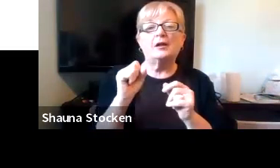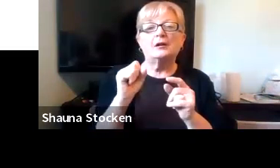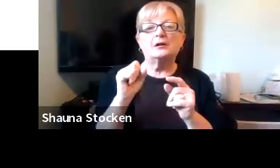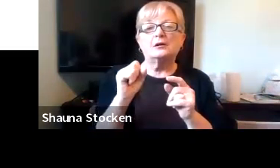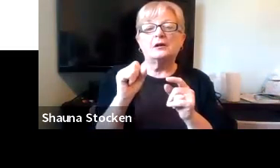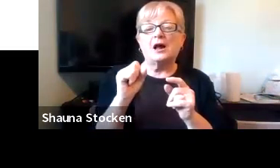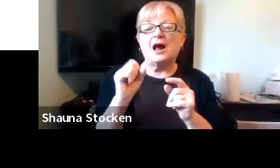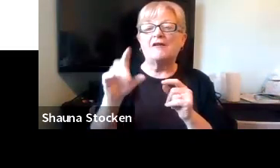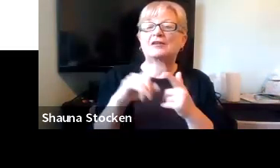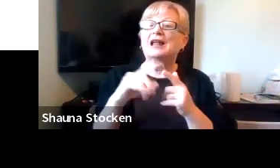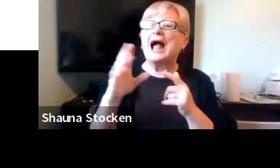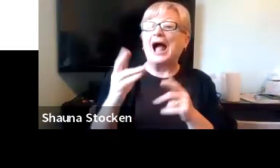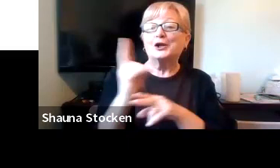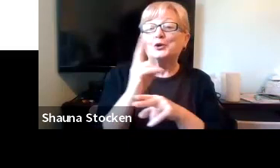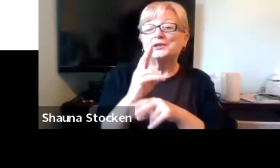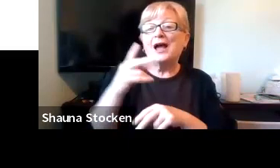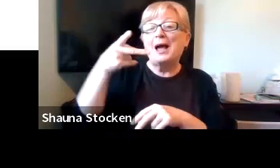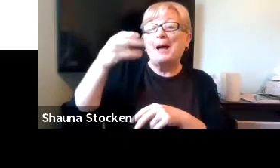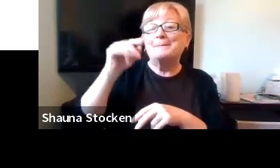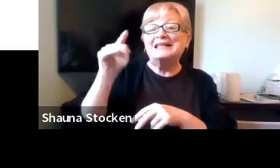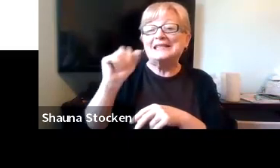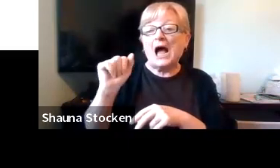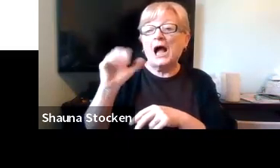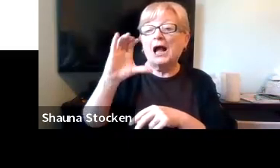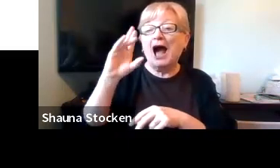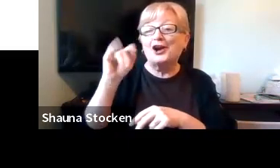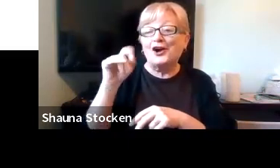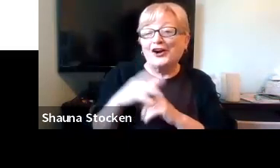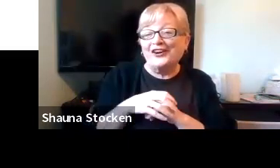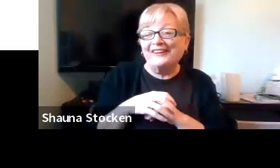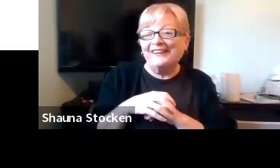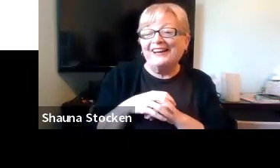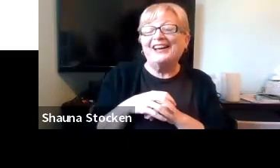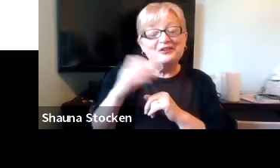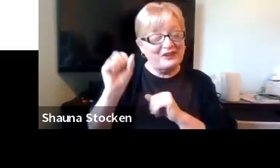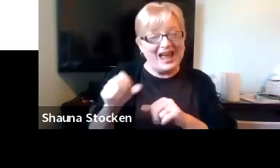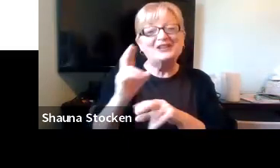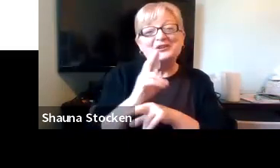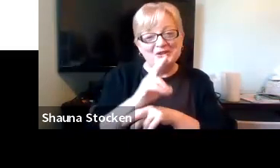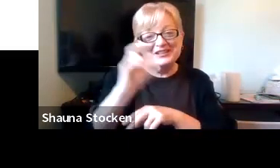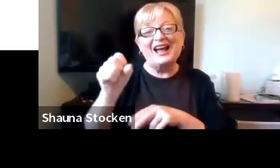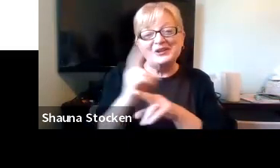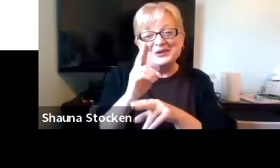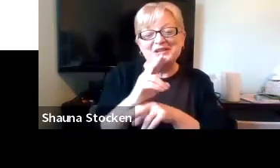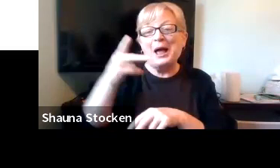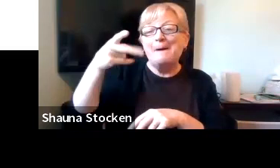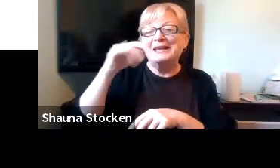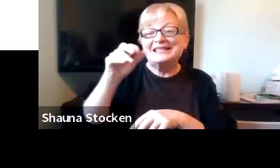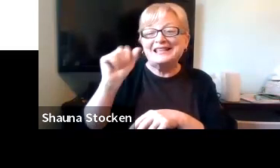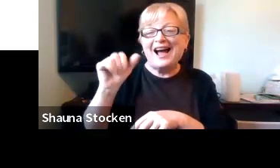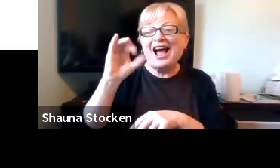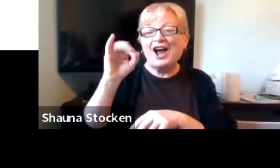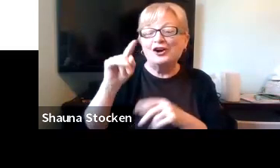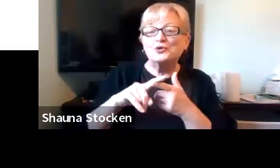pizza cutter in my right hand. It's a heavy weighted pizza cutter. And yes, you can use a pizza cutter to slice fruits and vegetables and